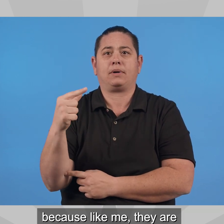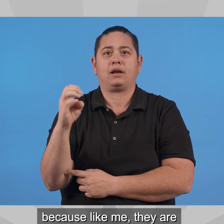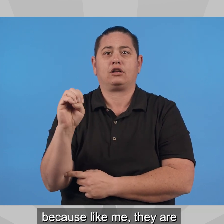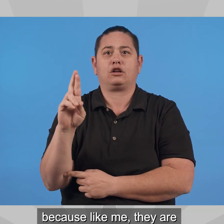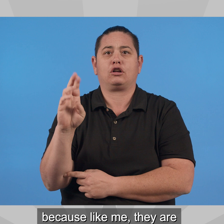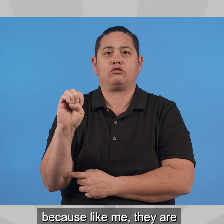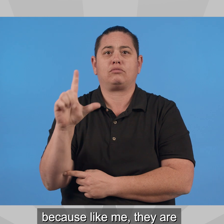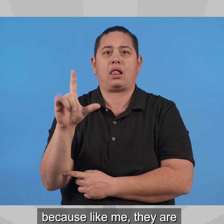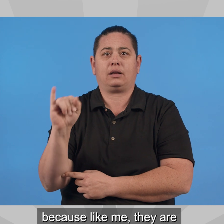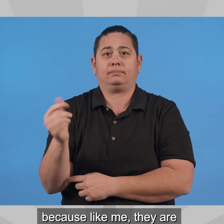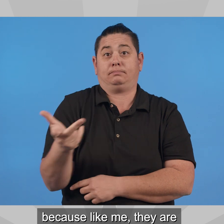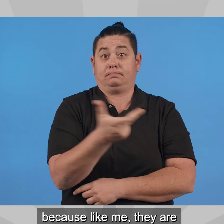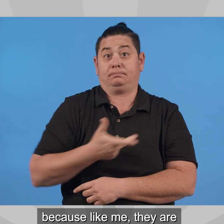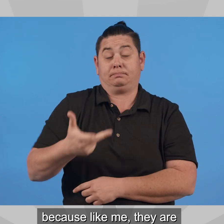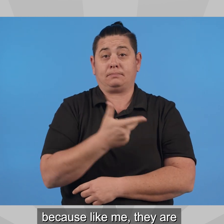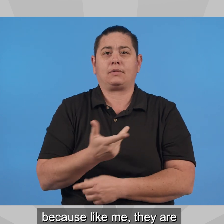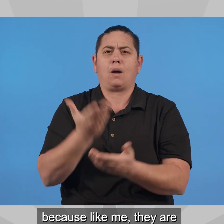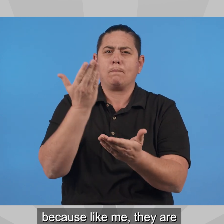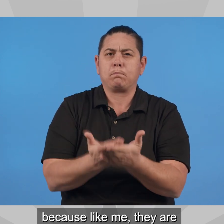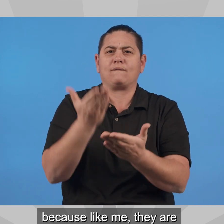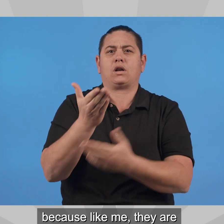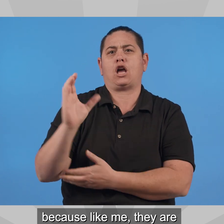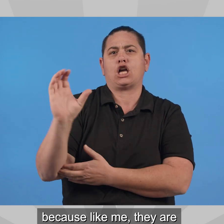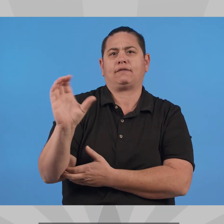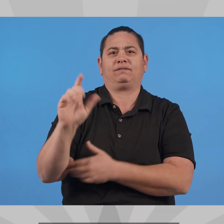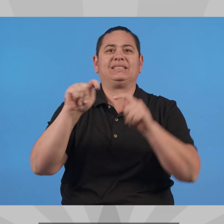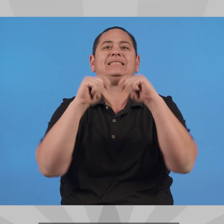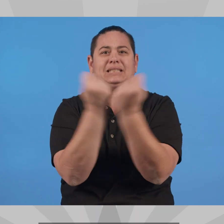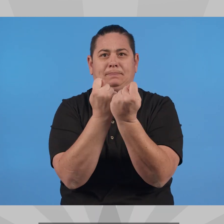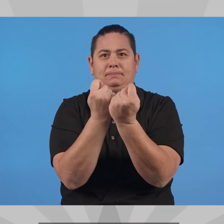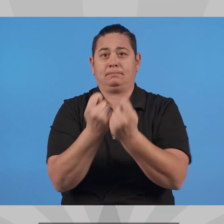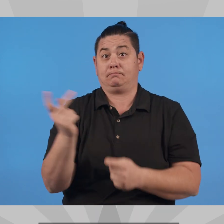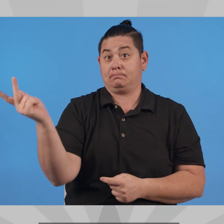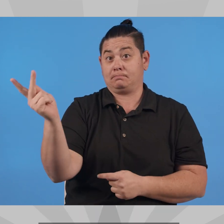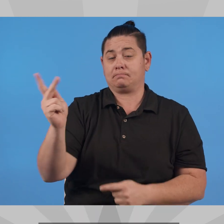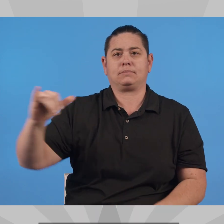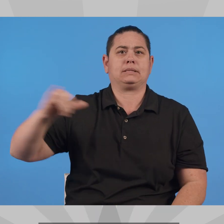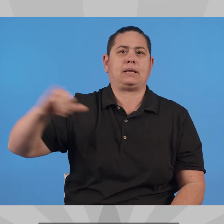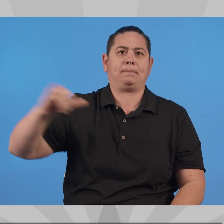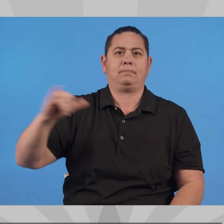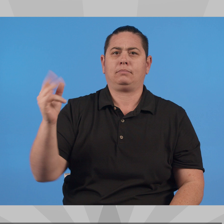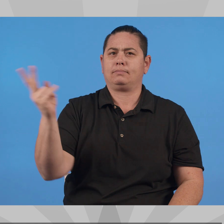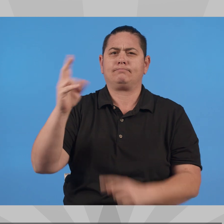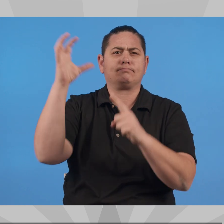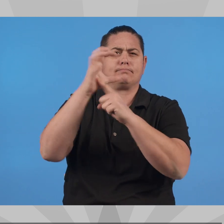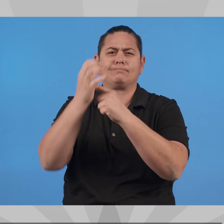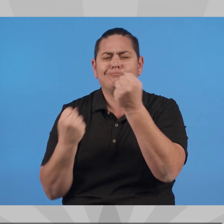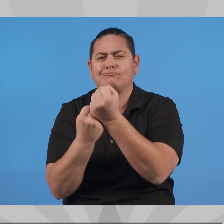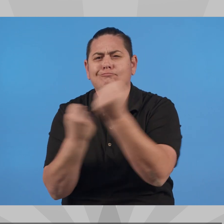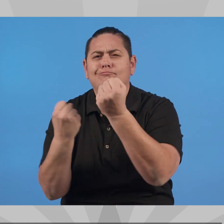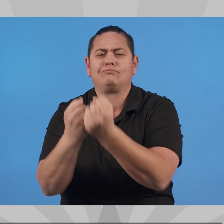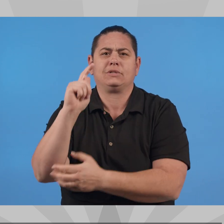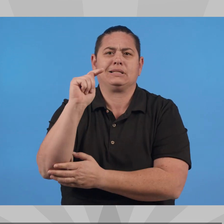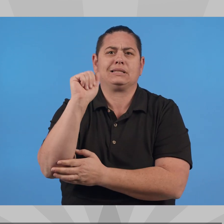Because, like me, they are award-winning champions of taxpayers and families, and we are an